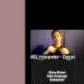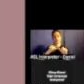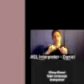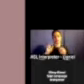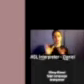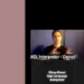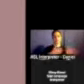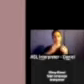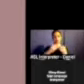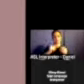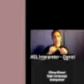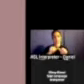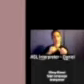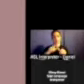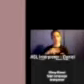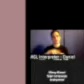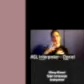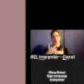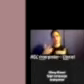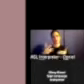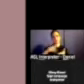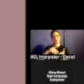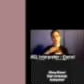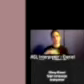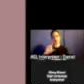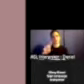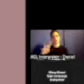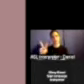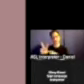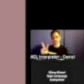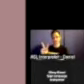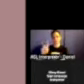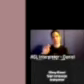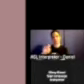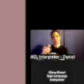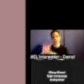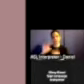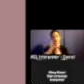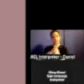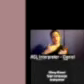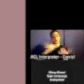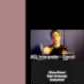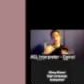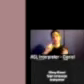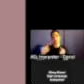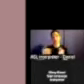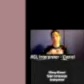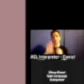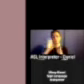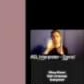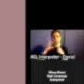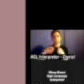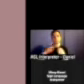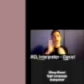for the National Resource Center on Domestic Violence. And at this time, I ask that you please turn your attention to